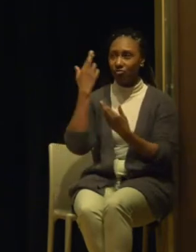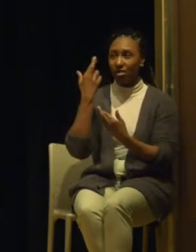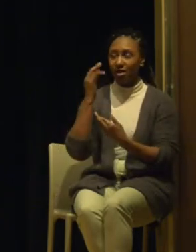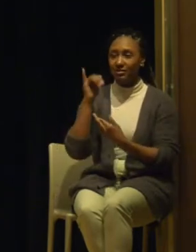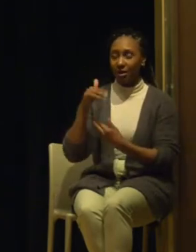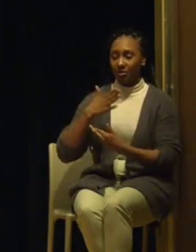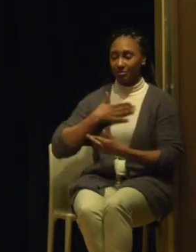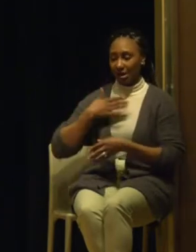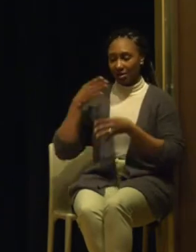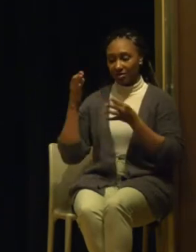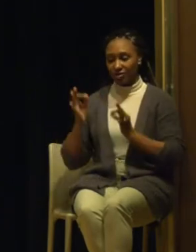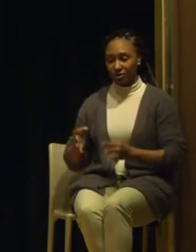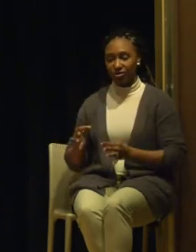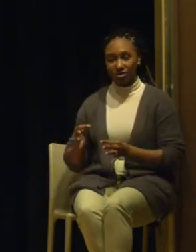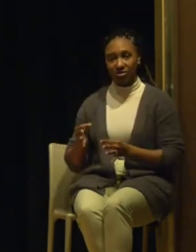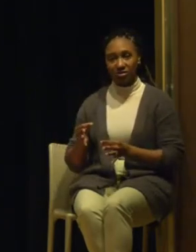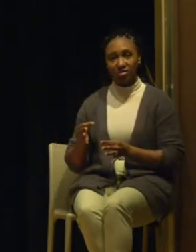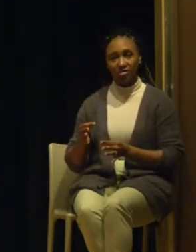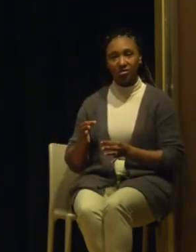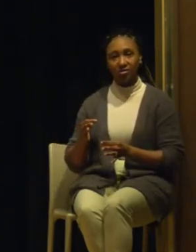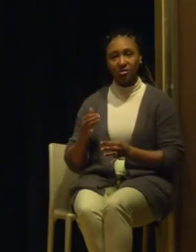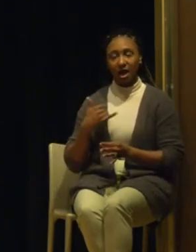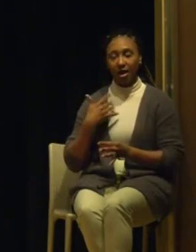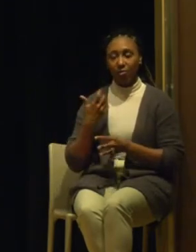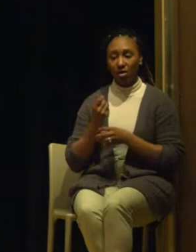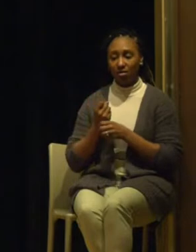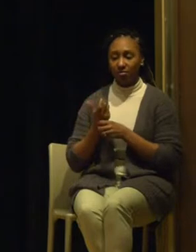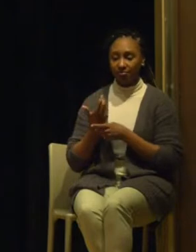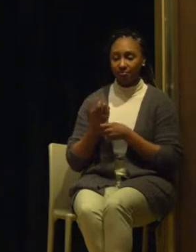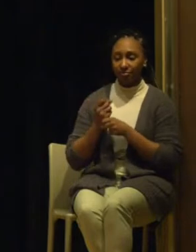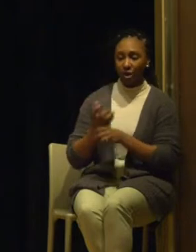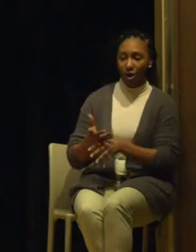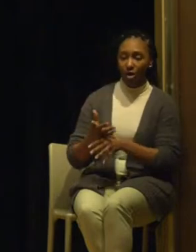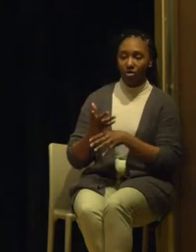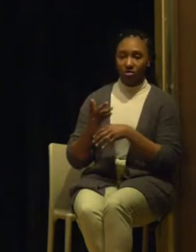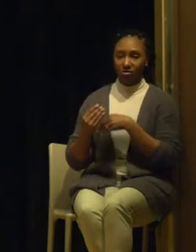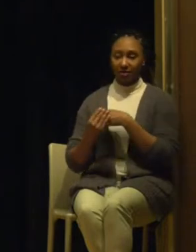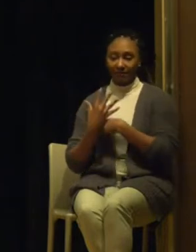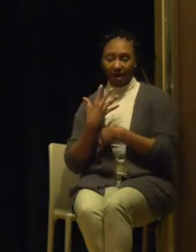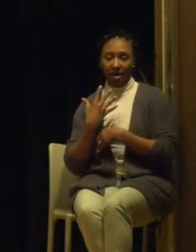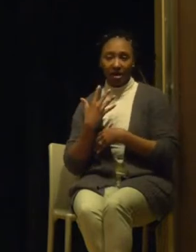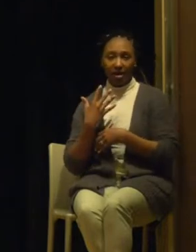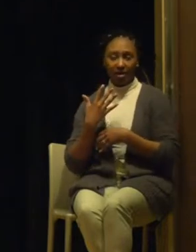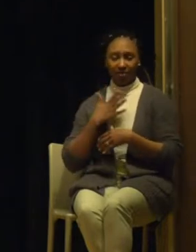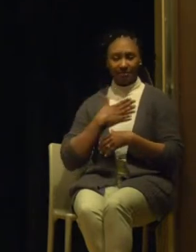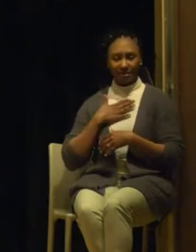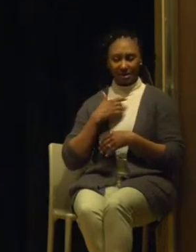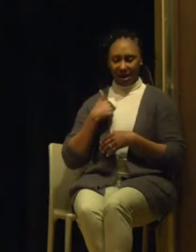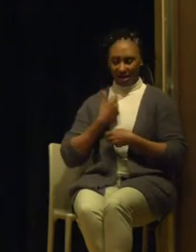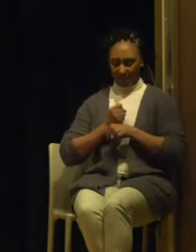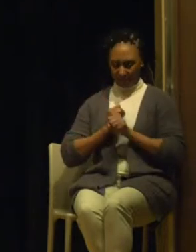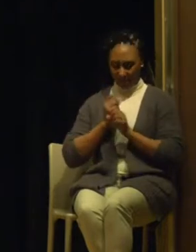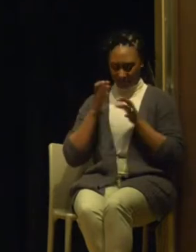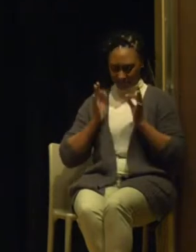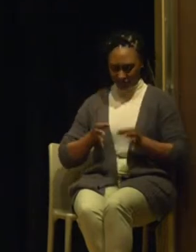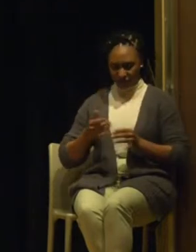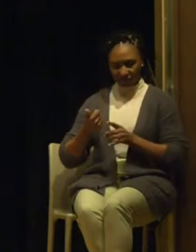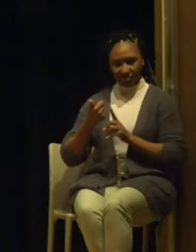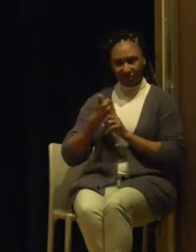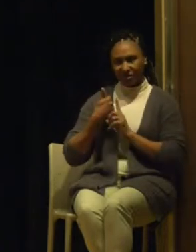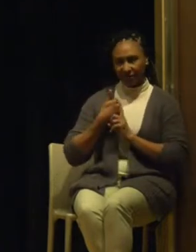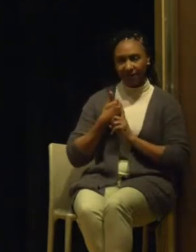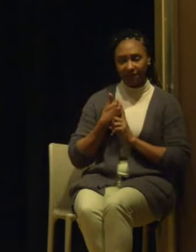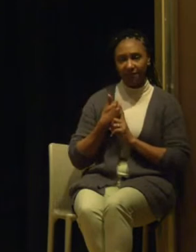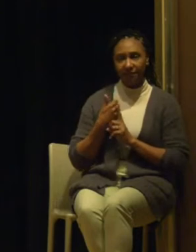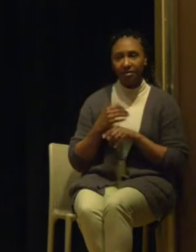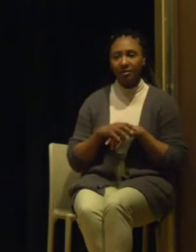and I was gonna get the praise or the blame. Yep. So I might as well make the decisions myself. Yep.